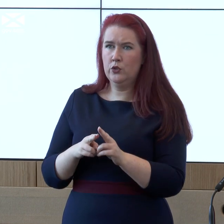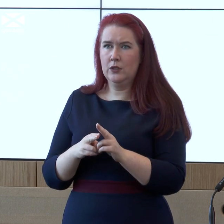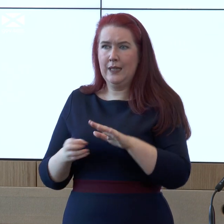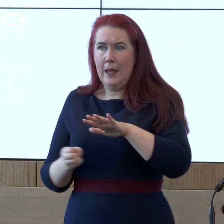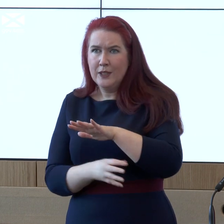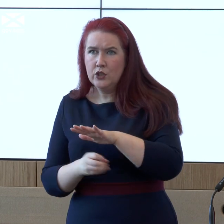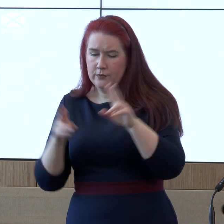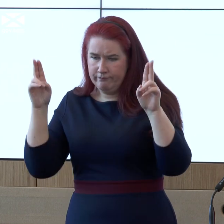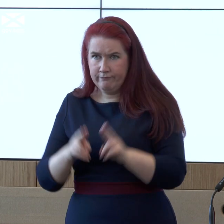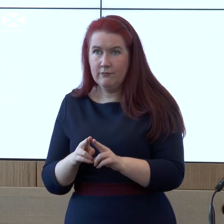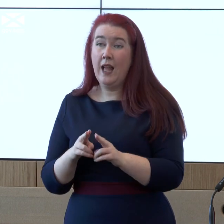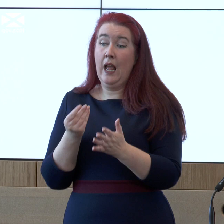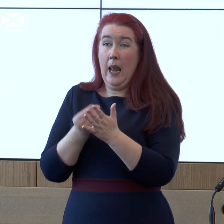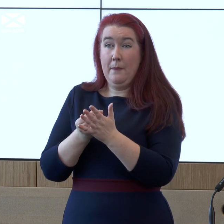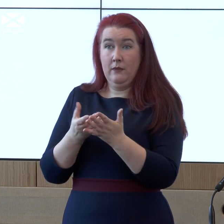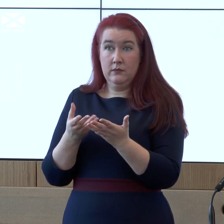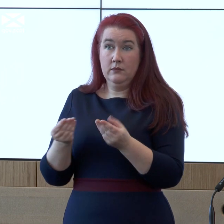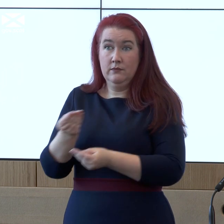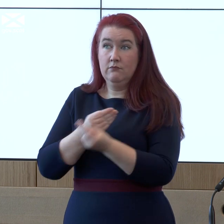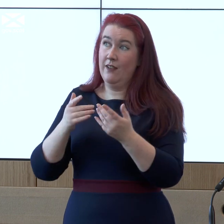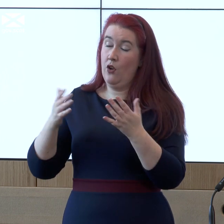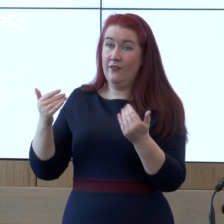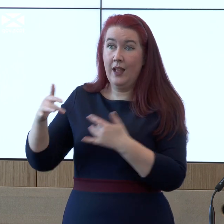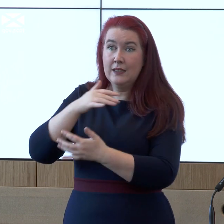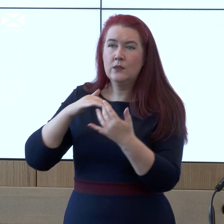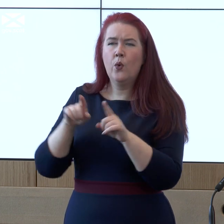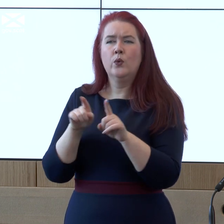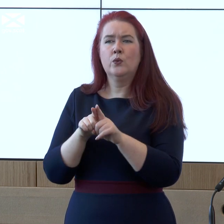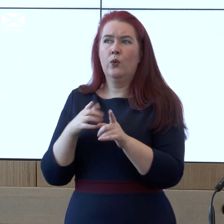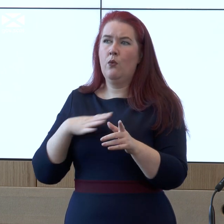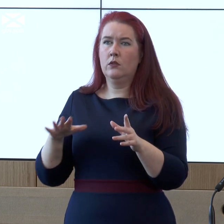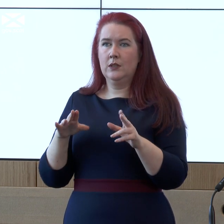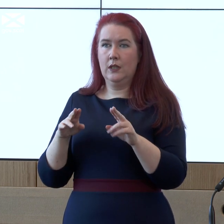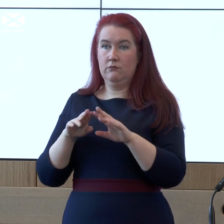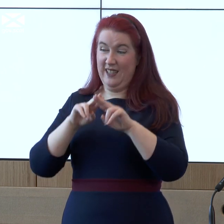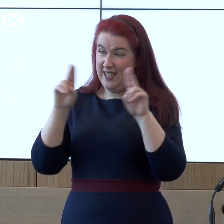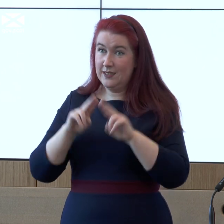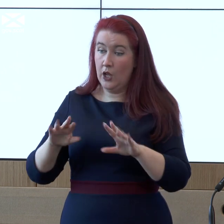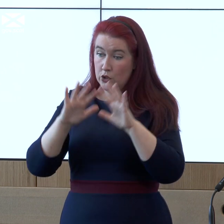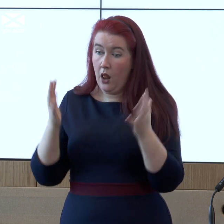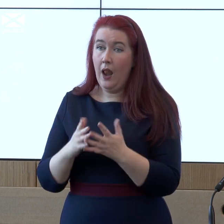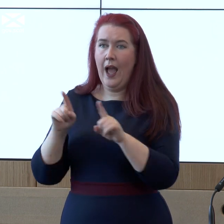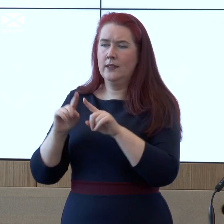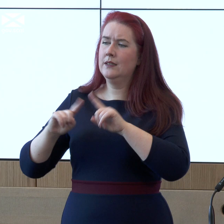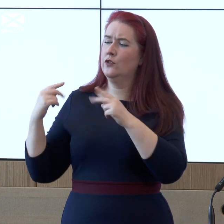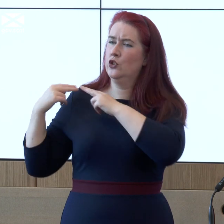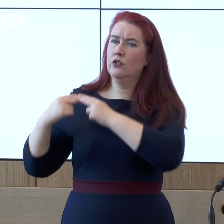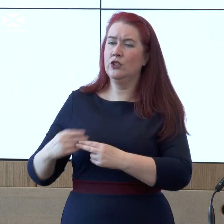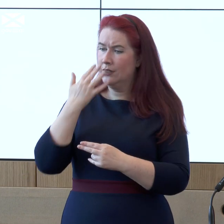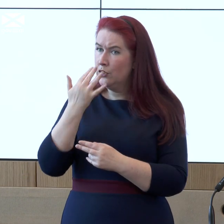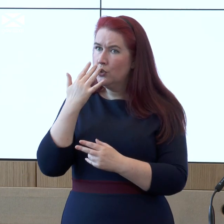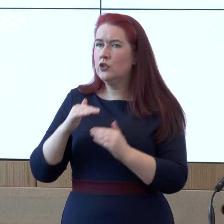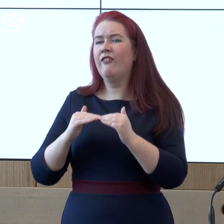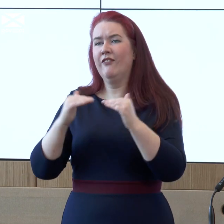also crucially on promoting both international and intergenerational fairness. I'll then talk about the